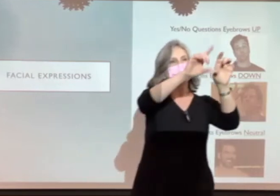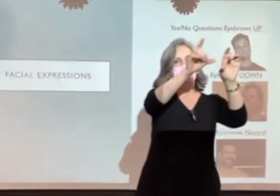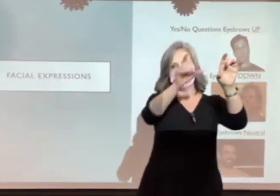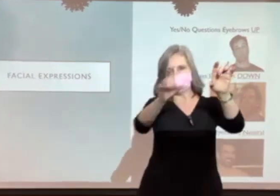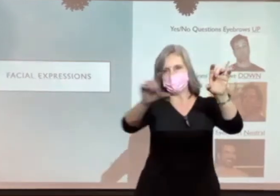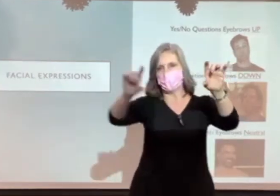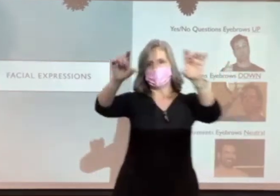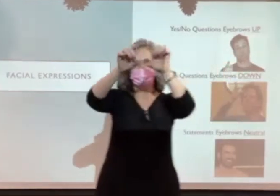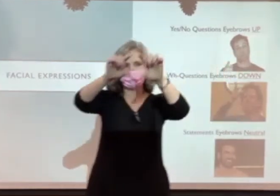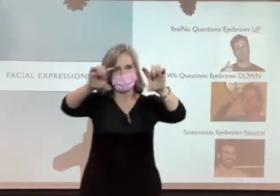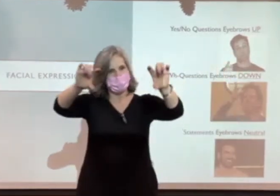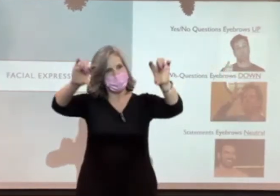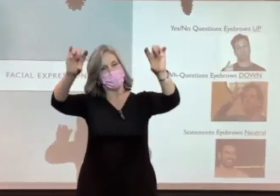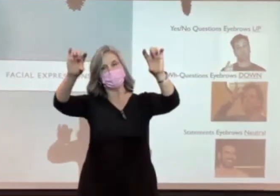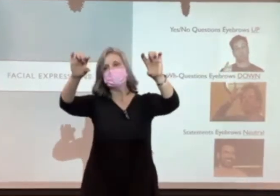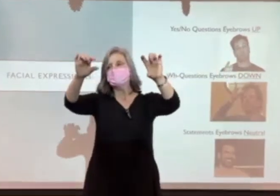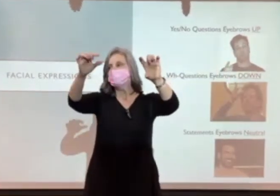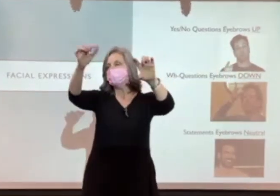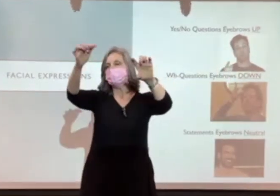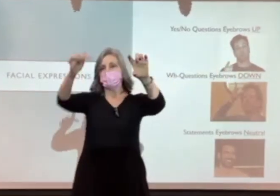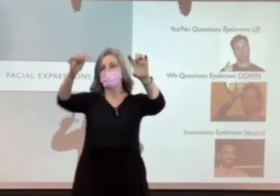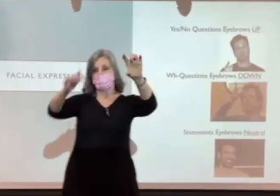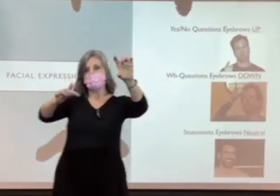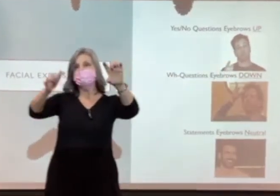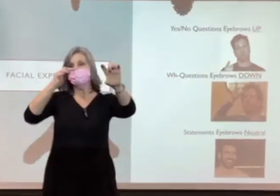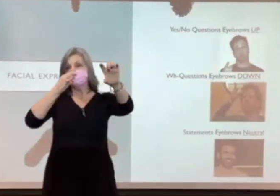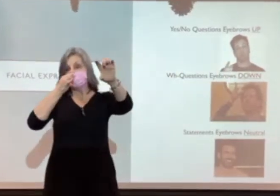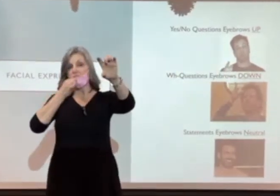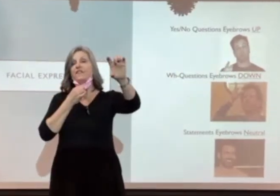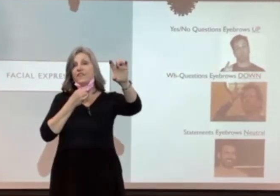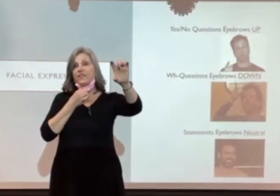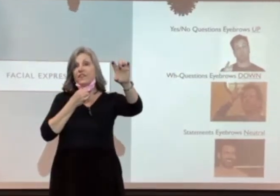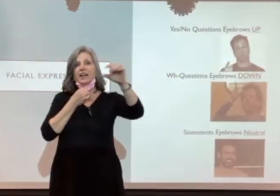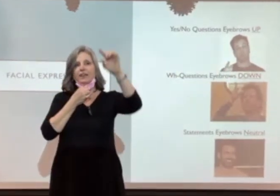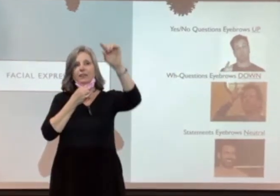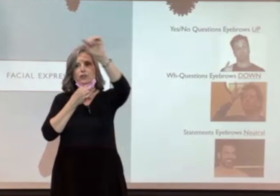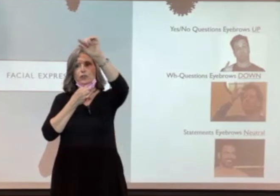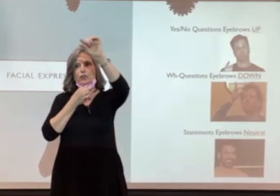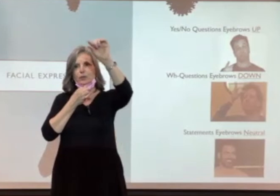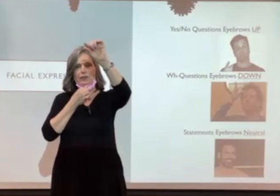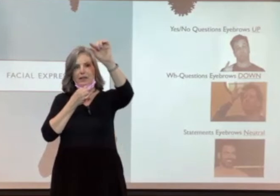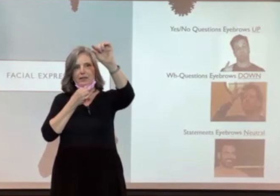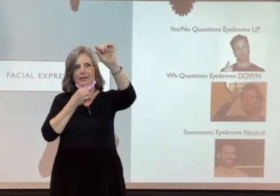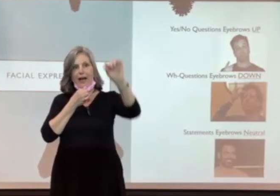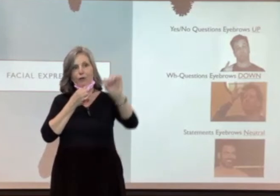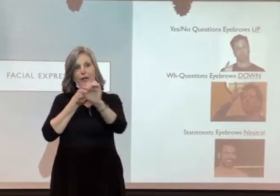like audiology bar, like it almost looks like a banana. Certain letters, like it falls into a different